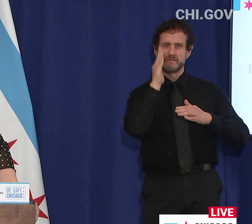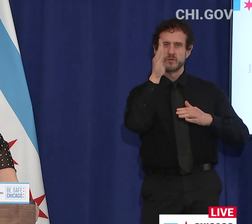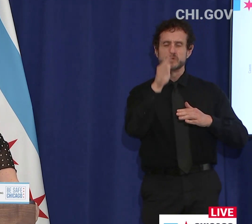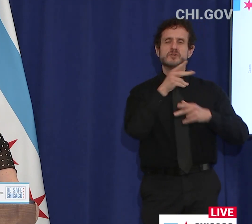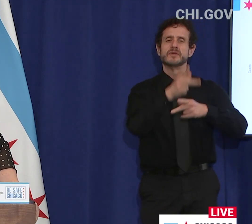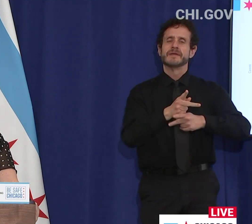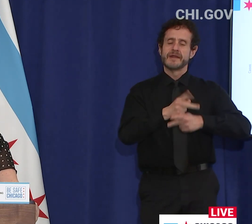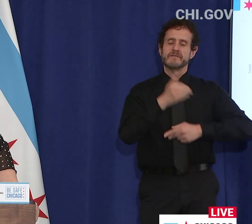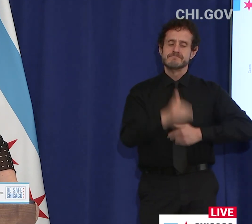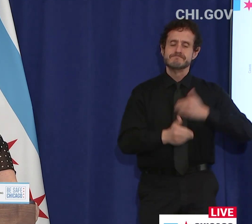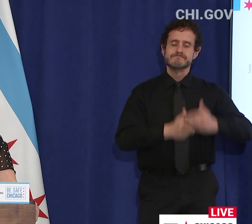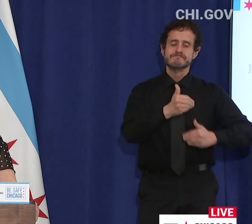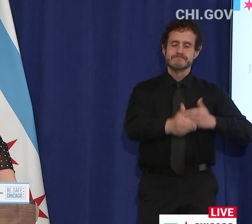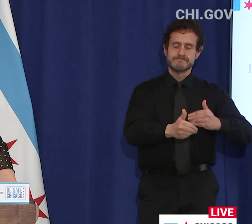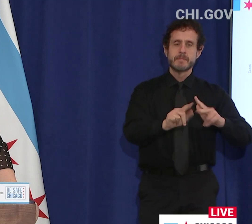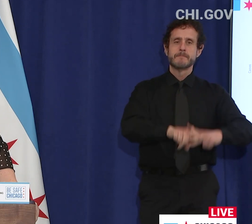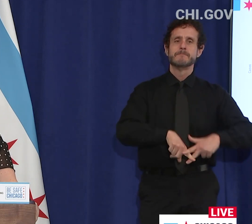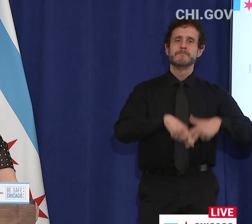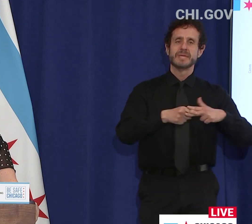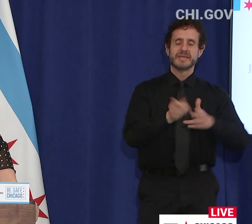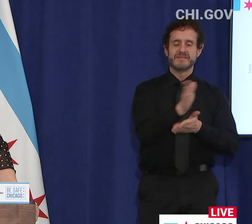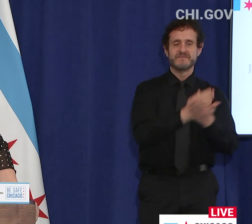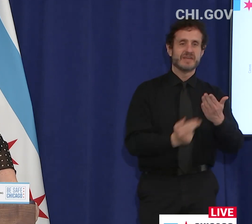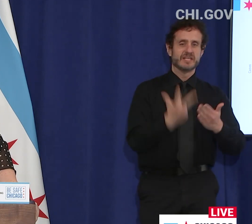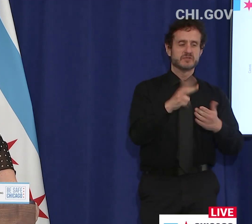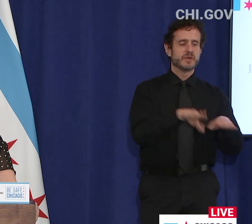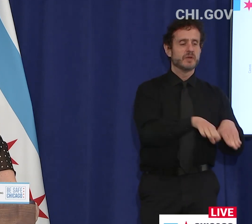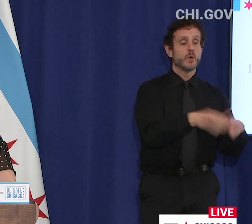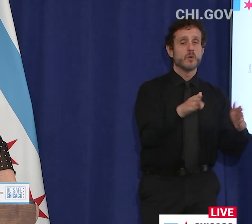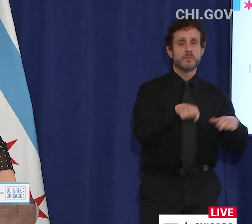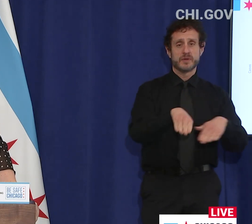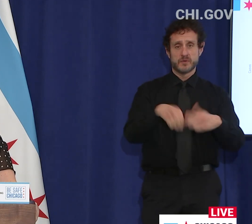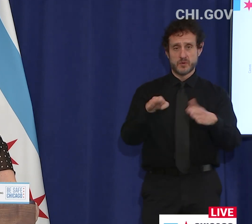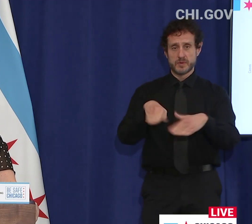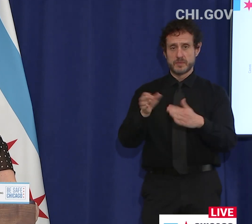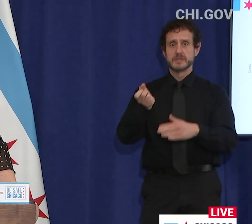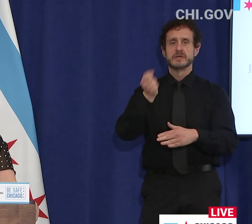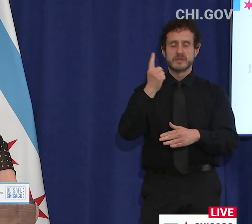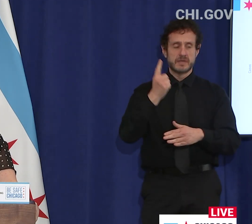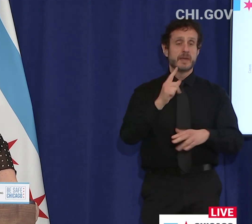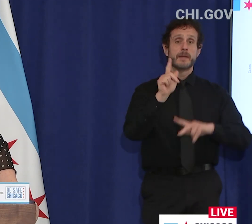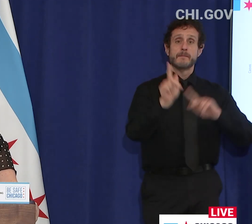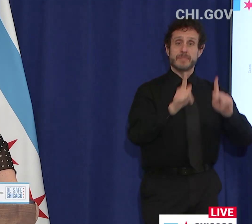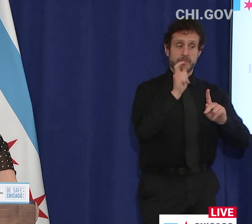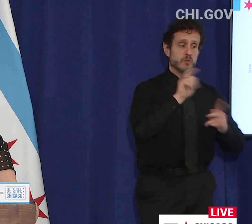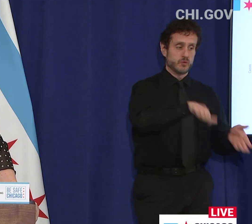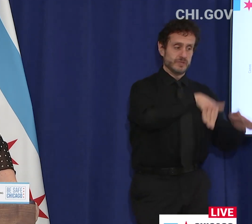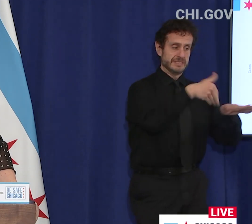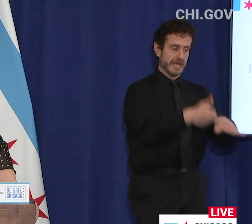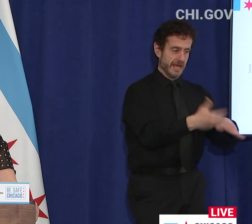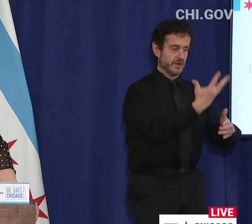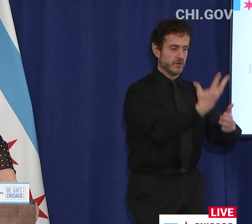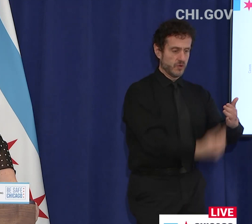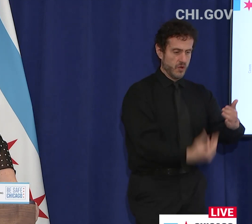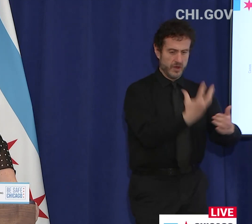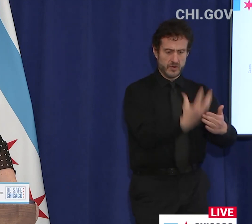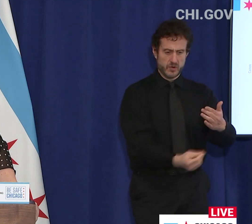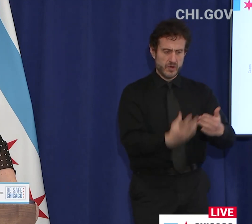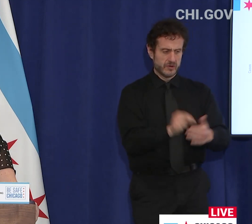3, I want to remind people that these are each individual people,